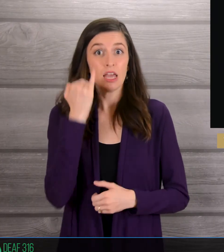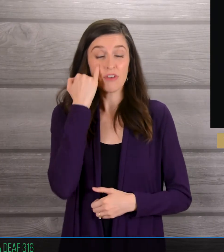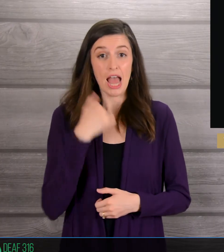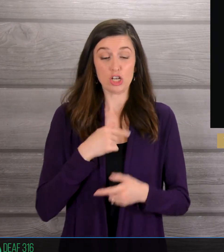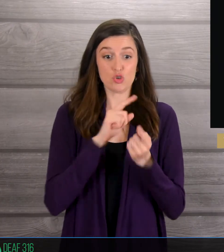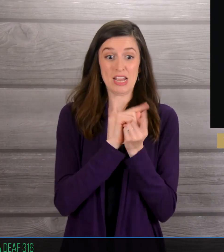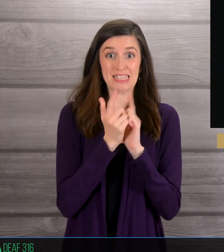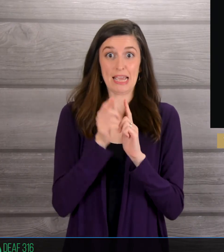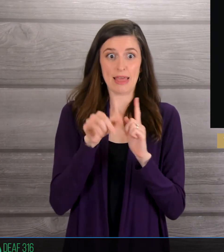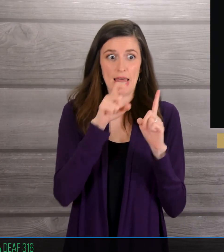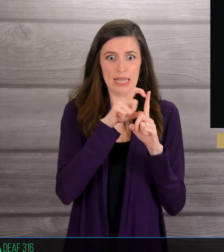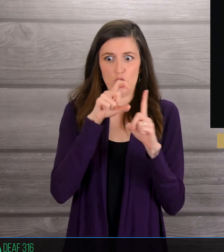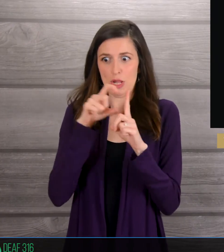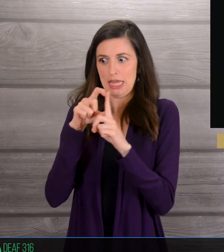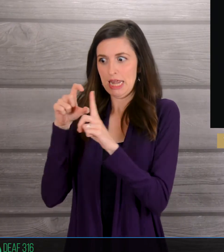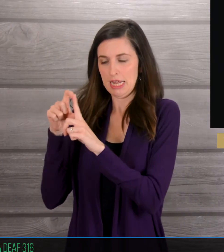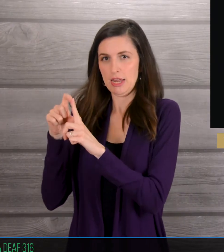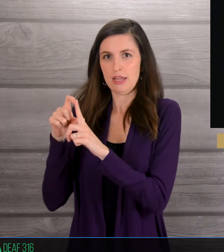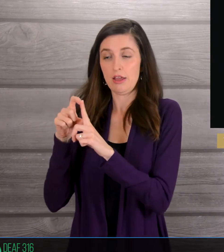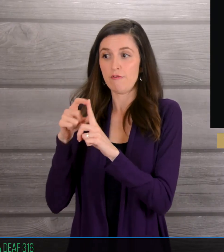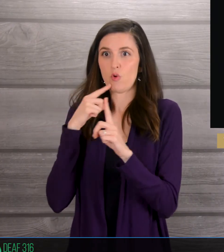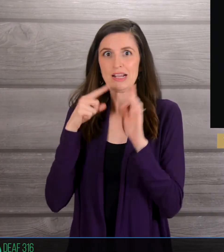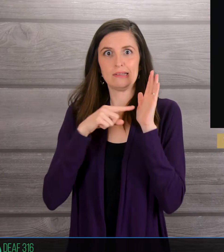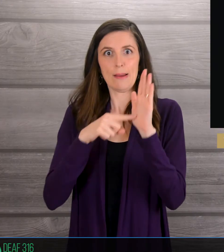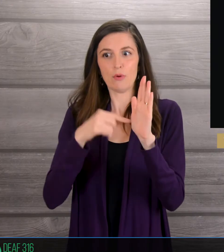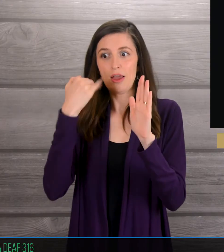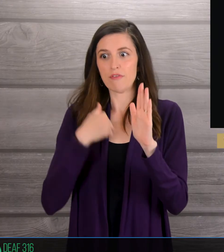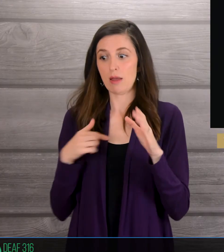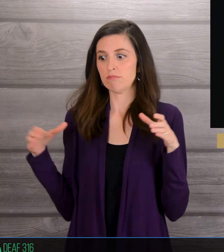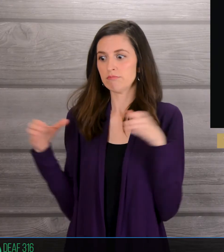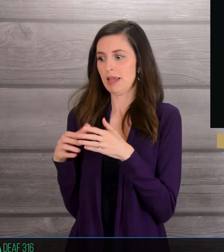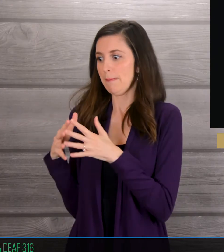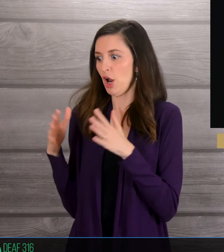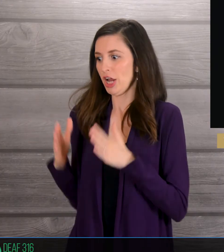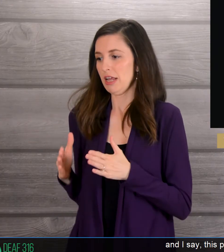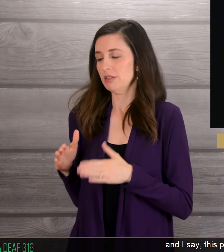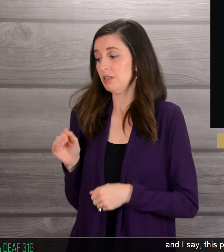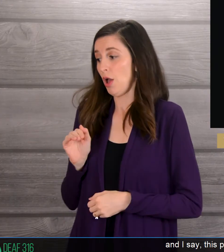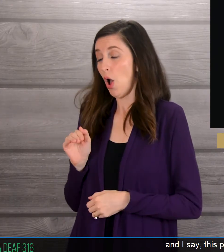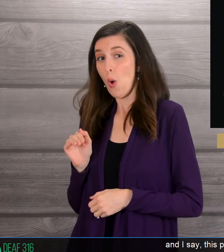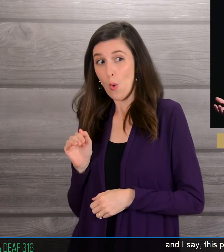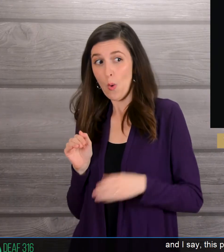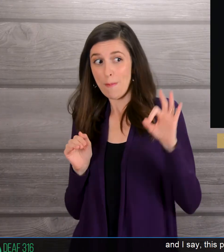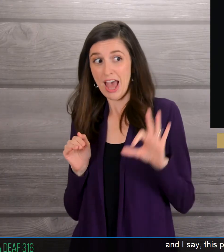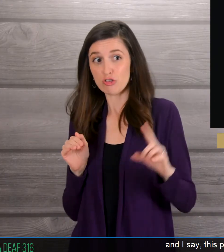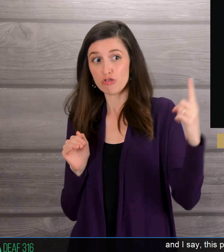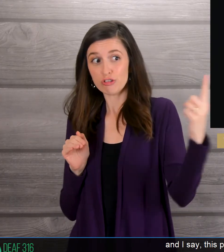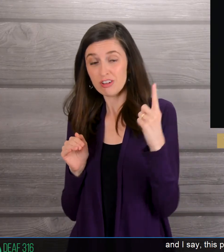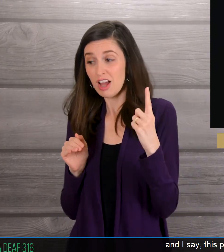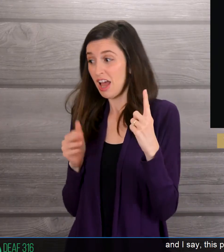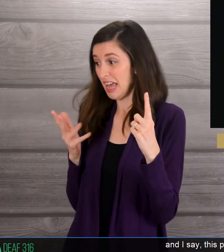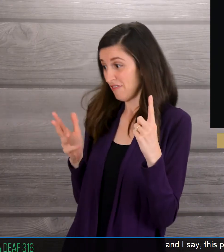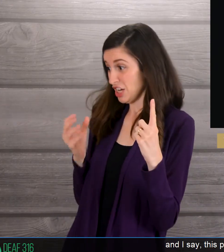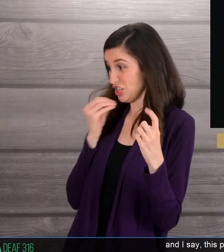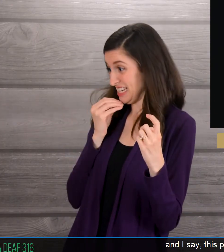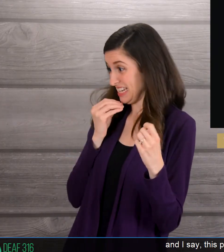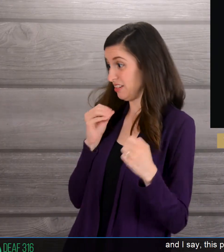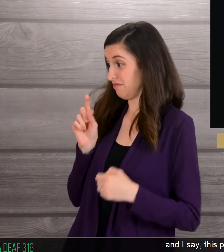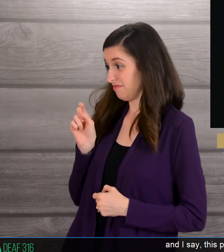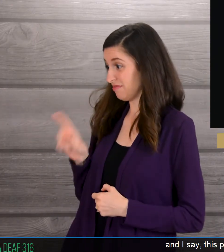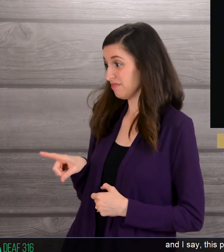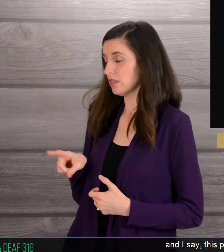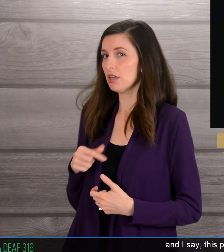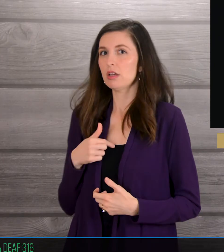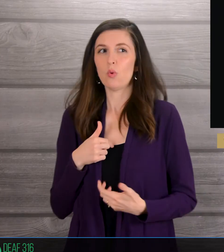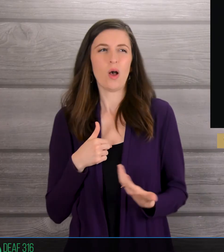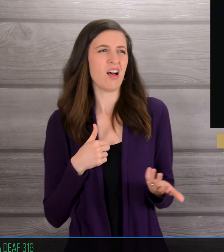you eaten, say I'm with a group of Americans and I say, this pastor has asked, have you